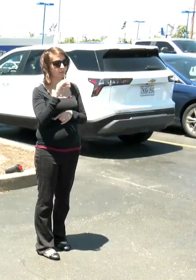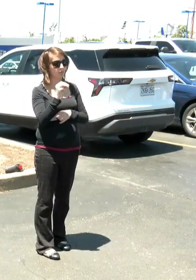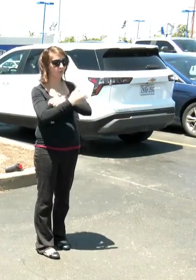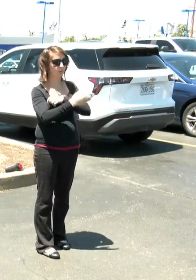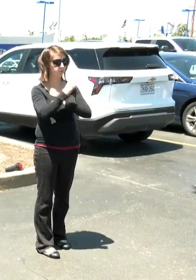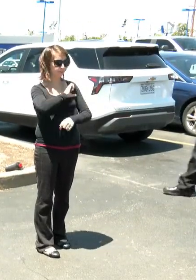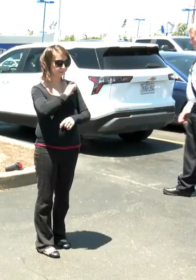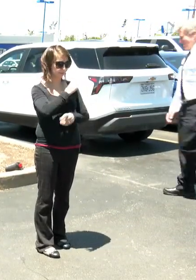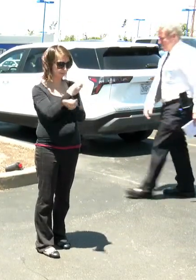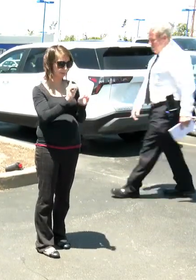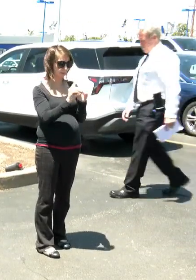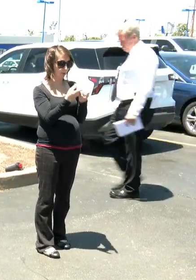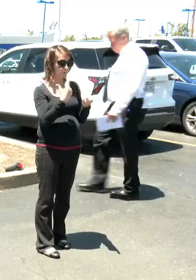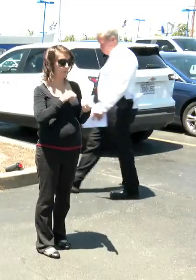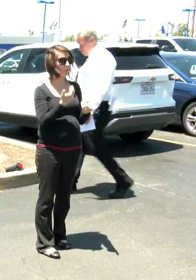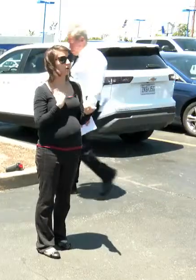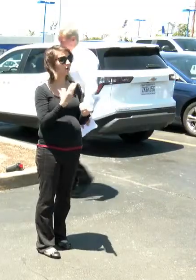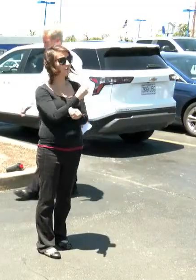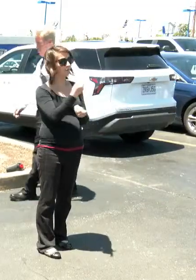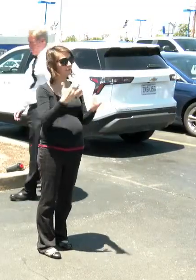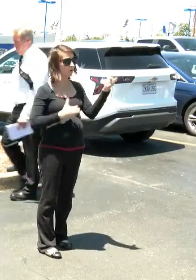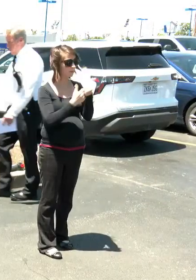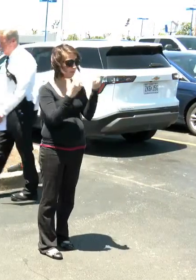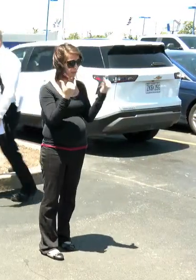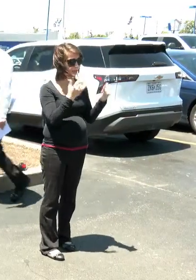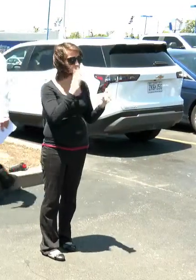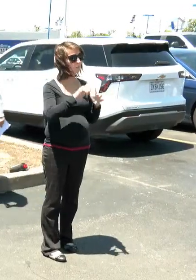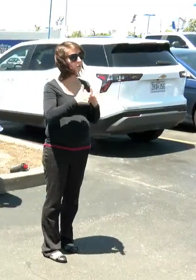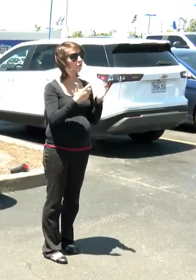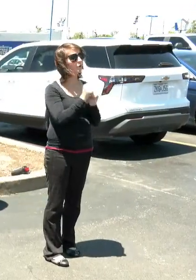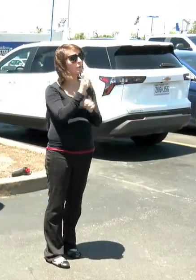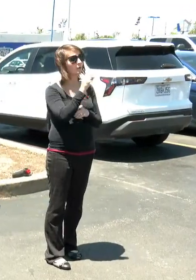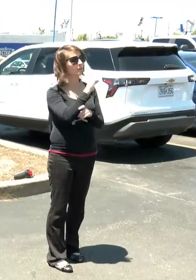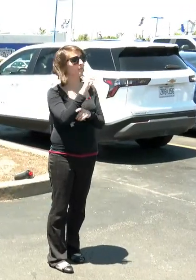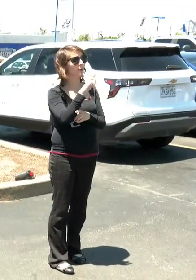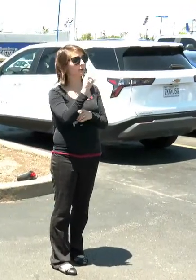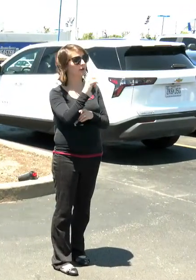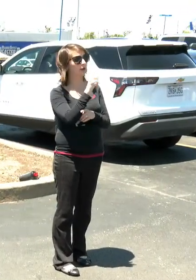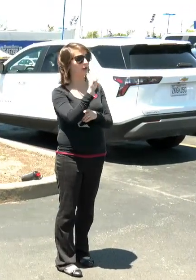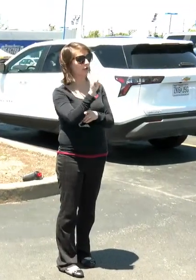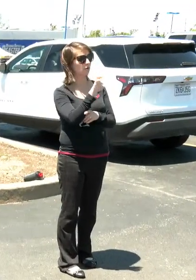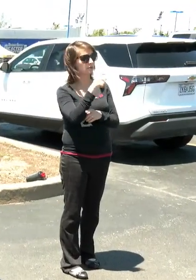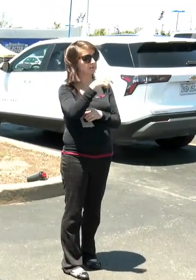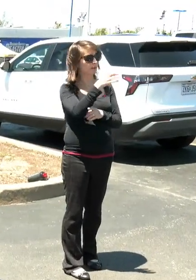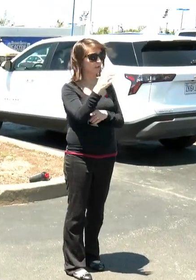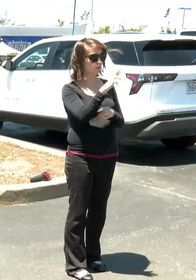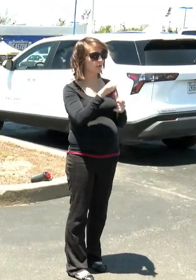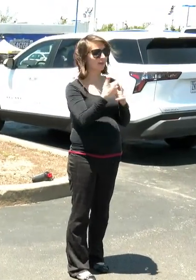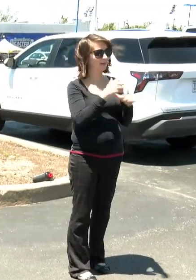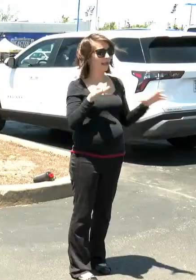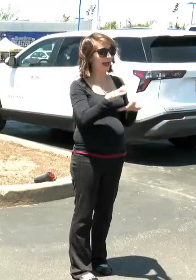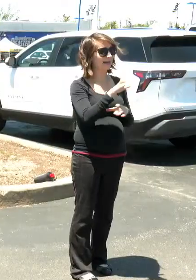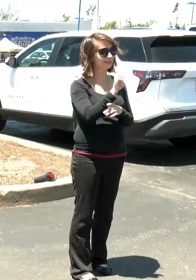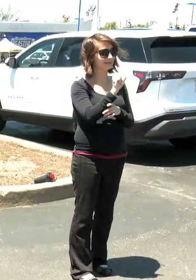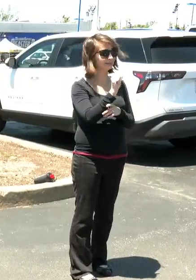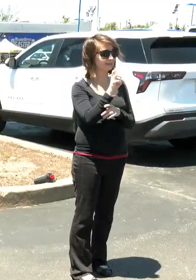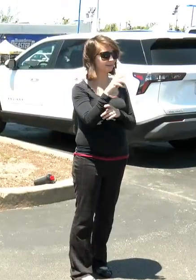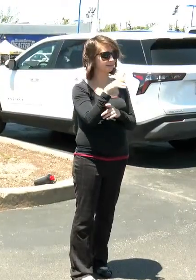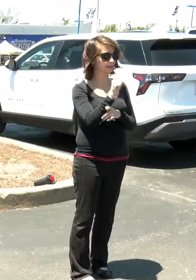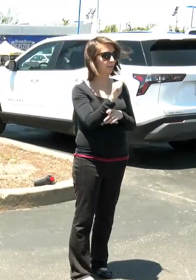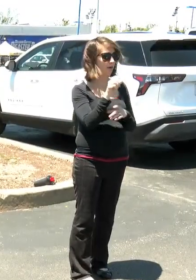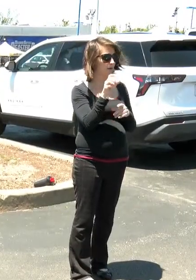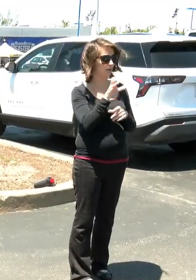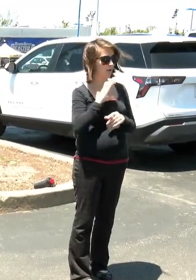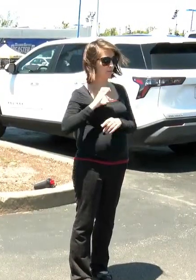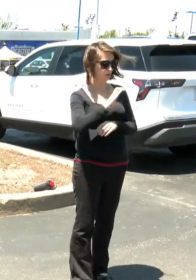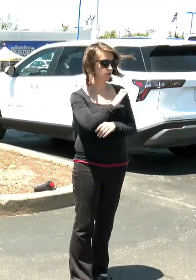few updates to share today. We are going to begin with Mayor Kara Spencer. We will then hear from Acting SEMA Commissioner John Walk, who